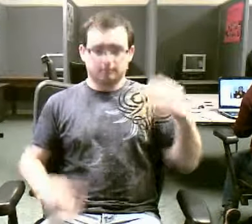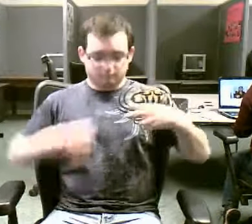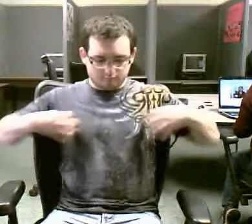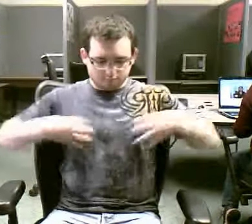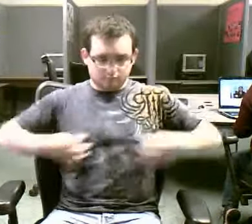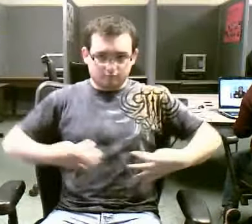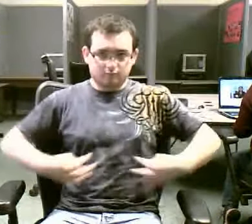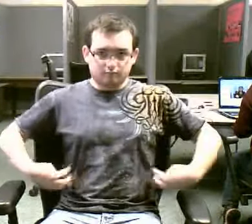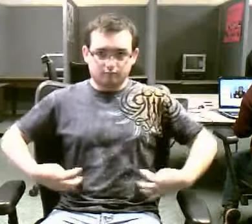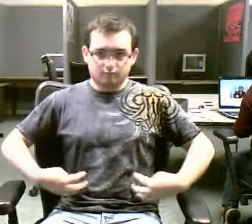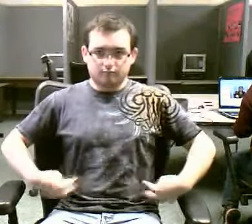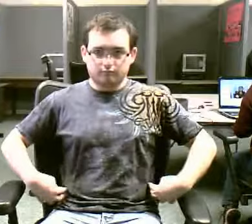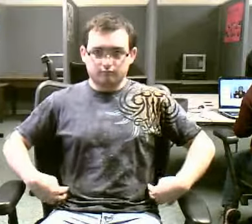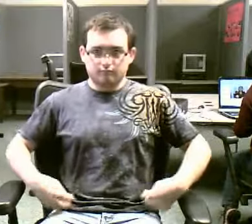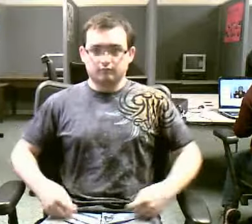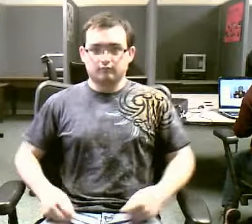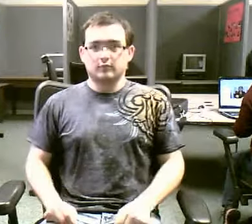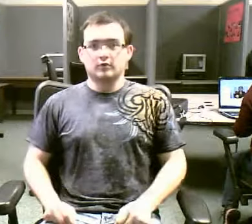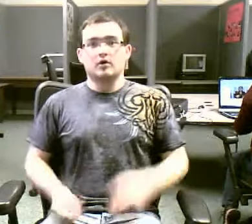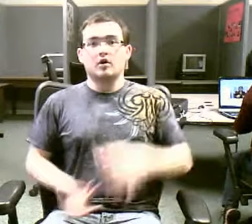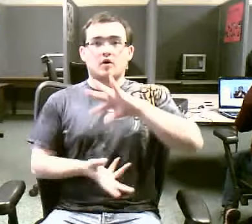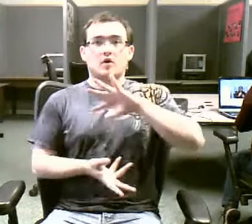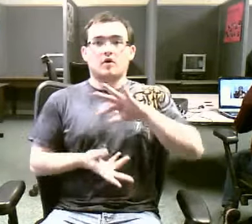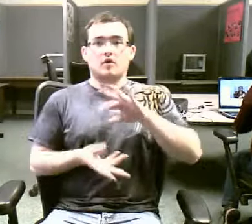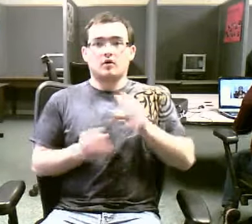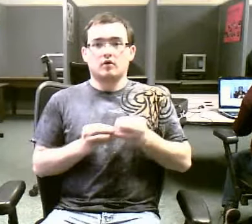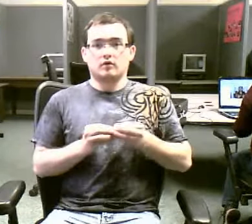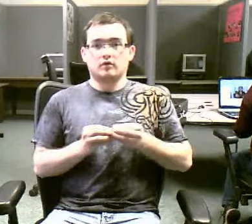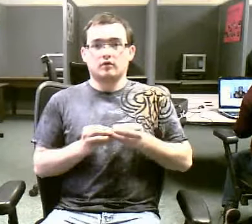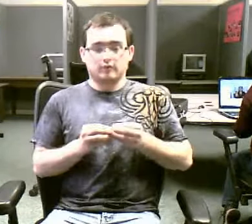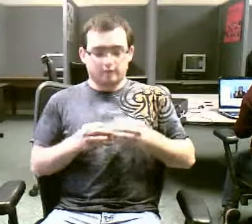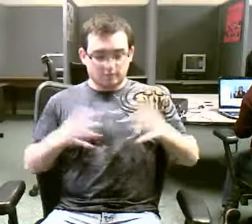Each rib unites as a joint with vertebral column.